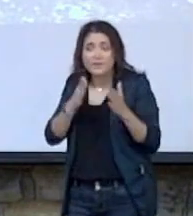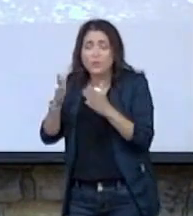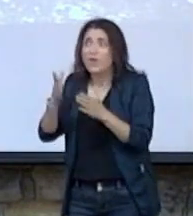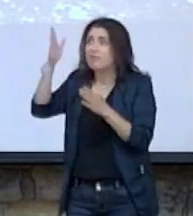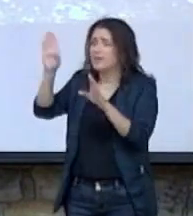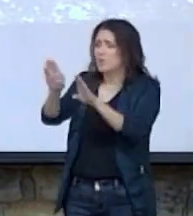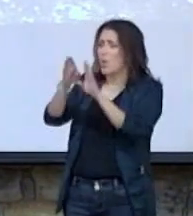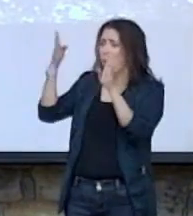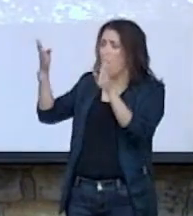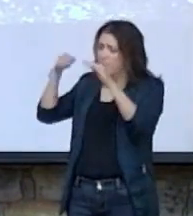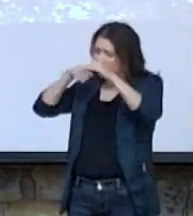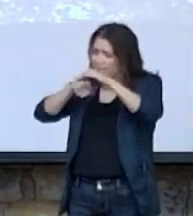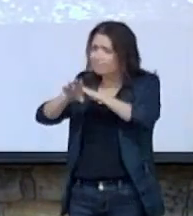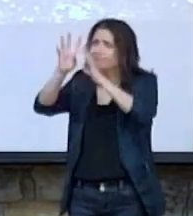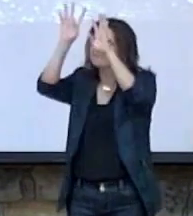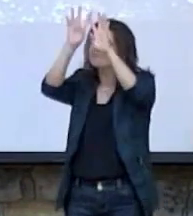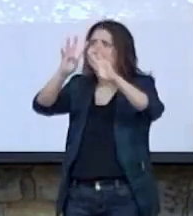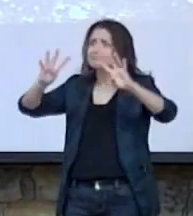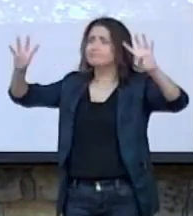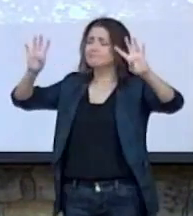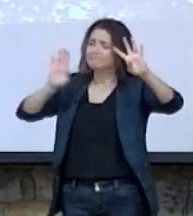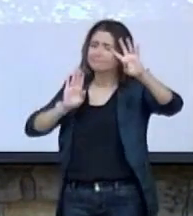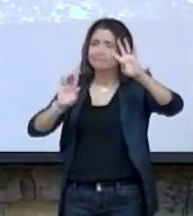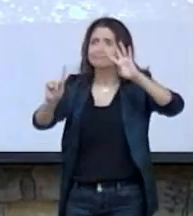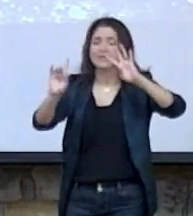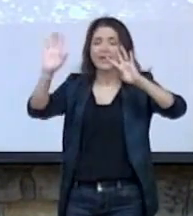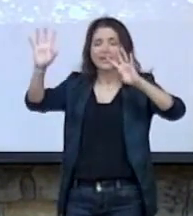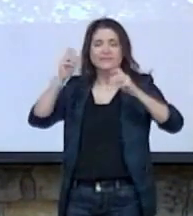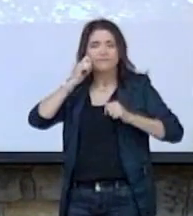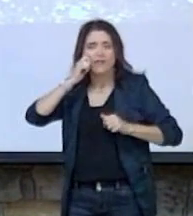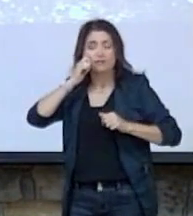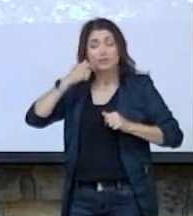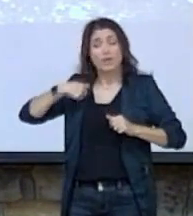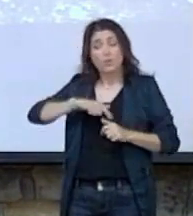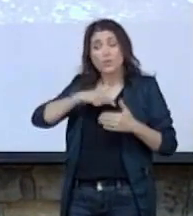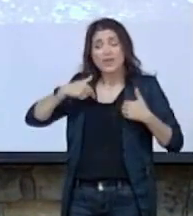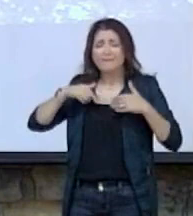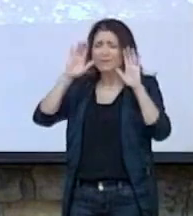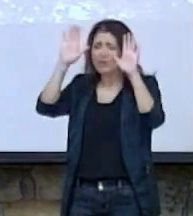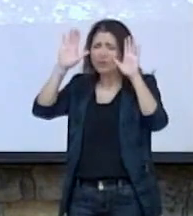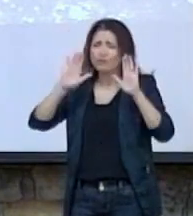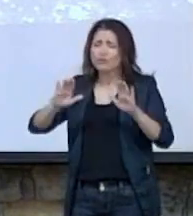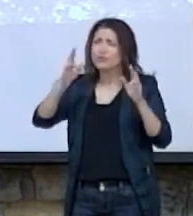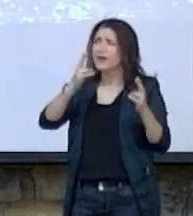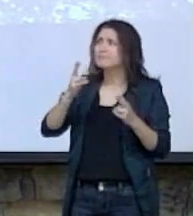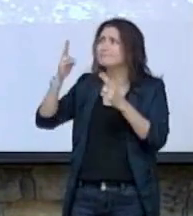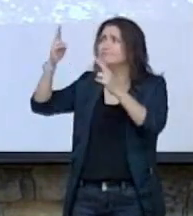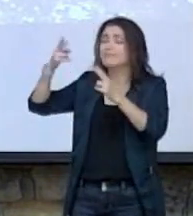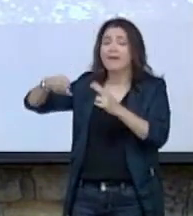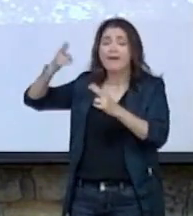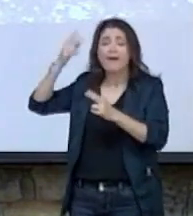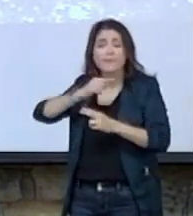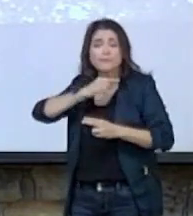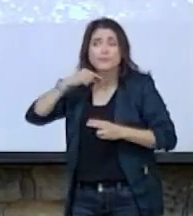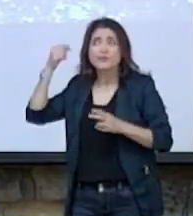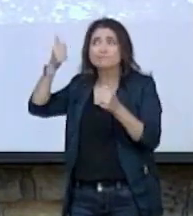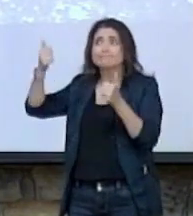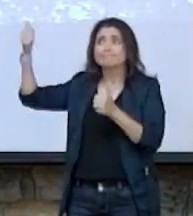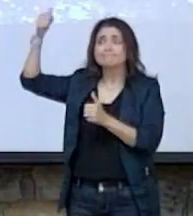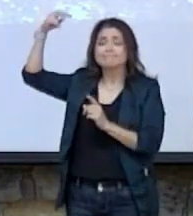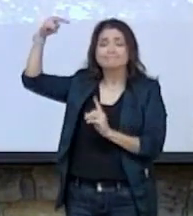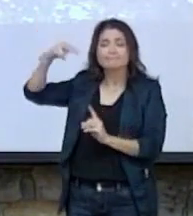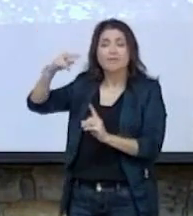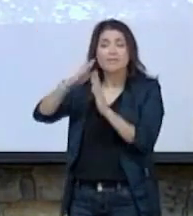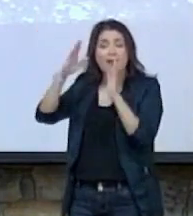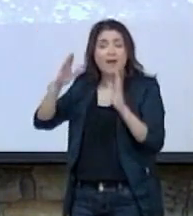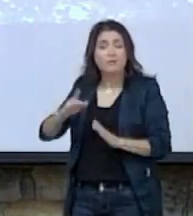opened for us through the curtain, that is, through His flesh. And since we have a great high priest over the house of God, let us